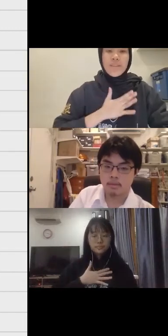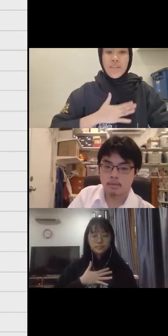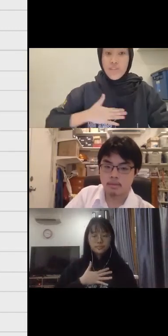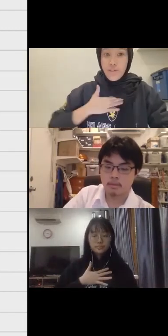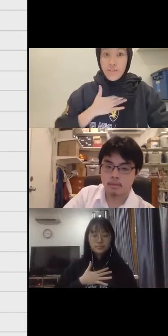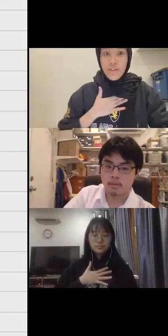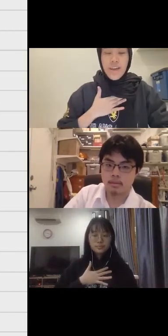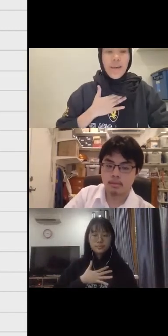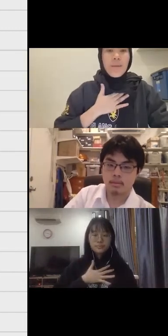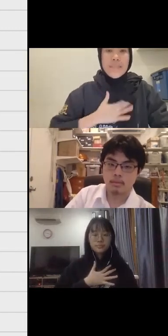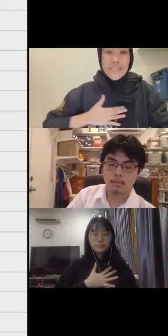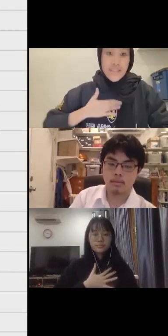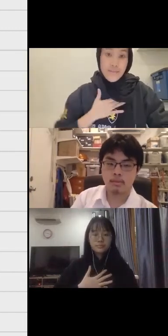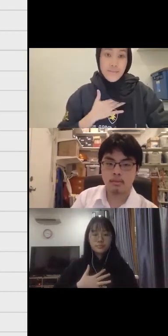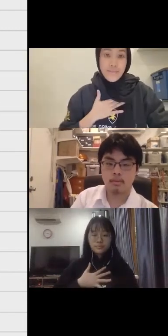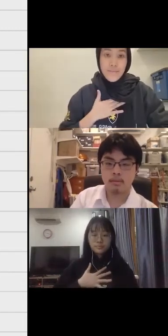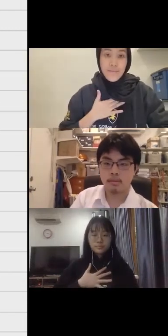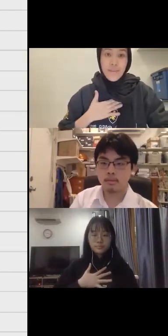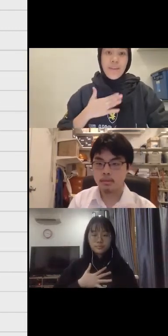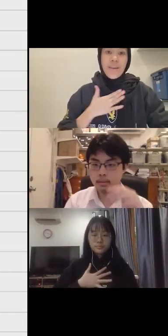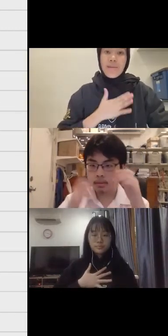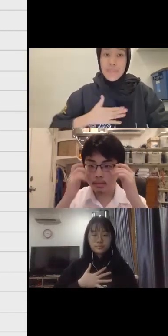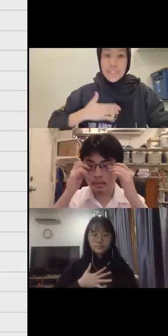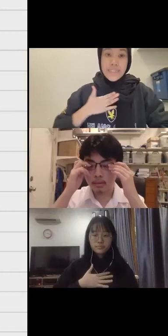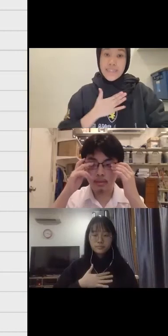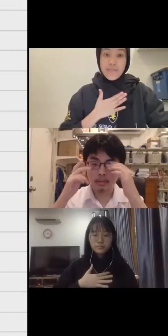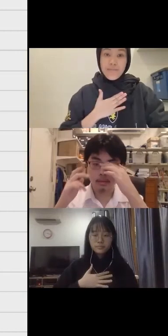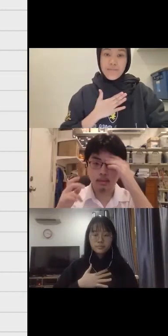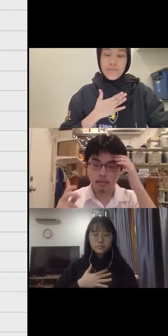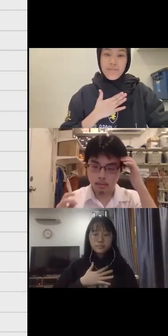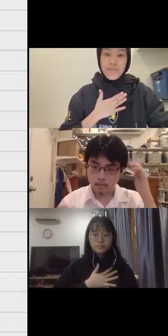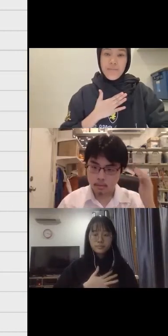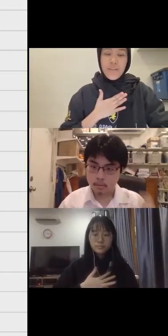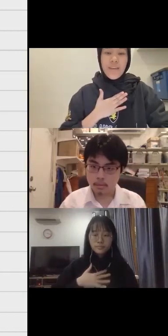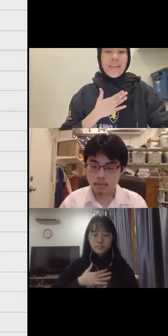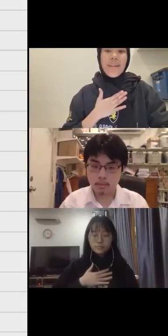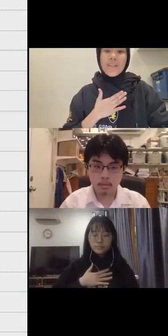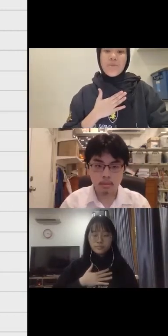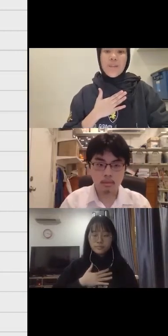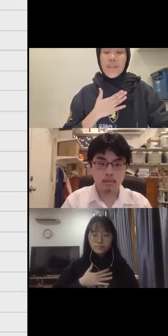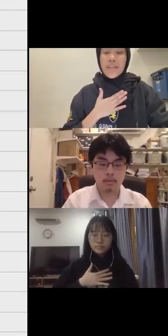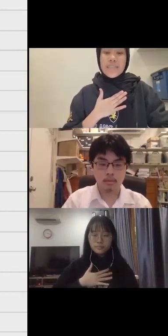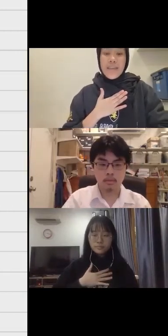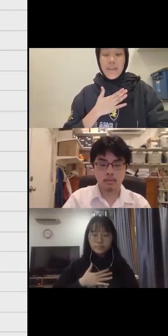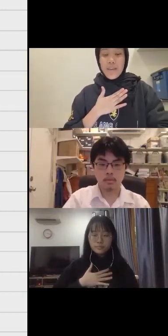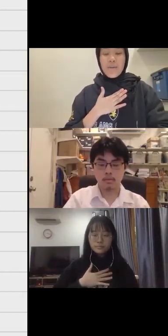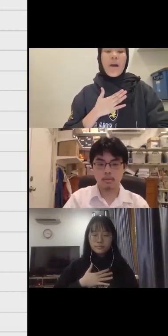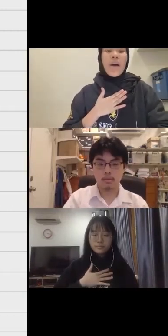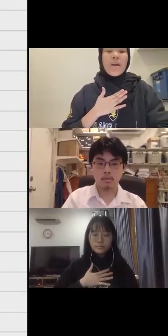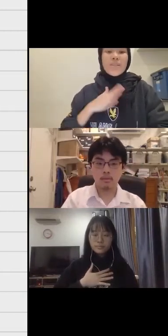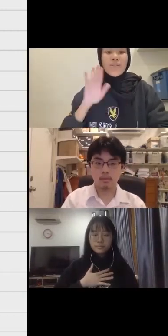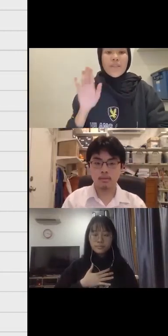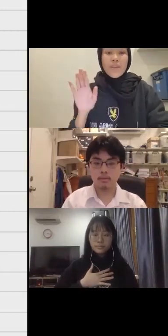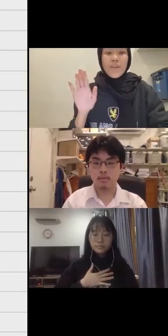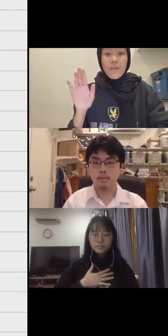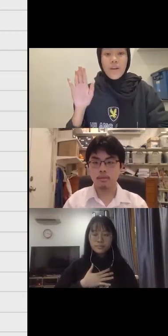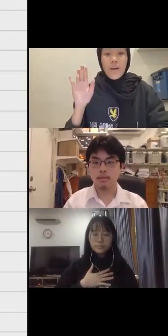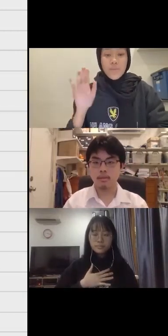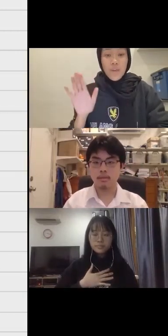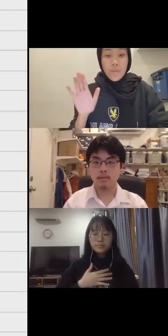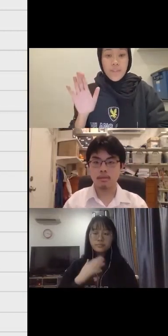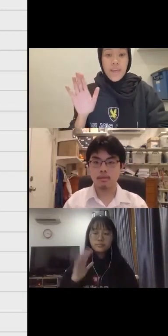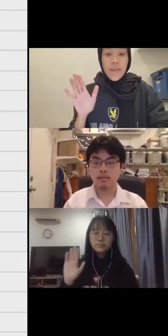it around. Please. Please. Next one is thank you. So you take